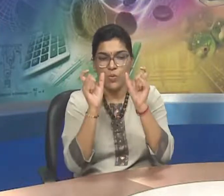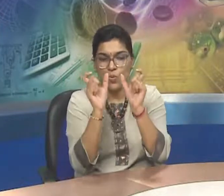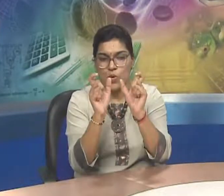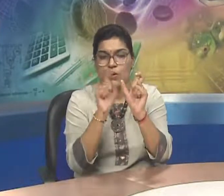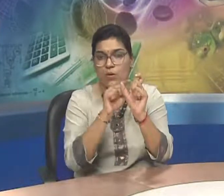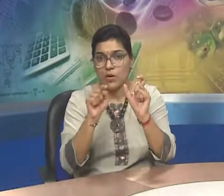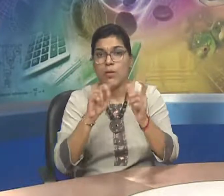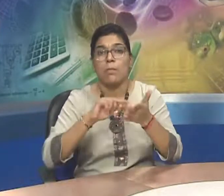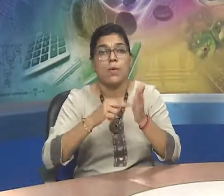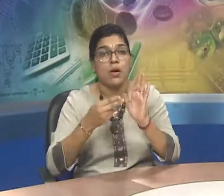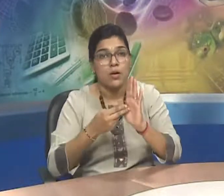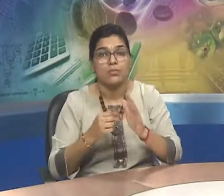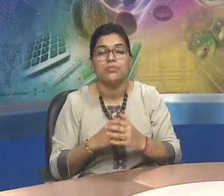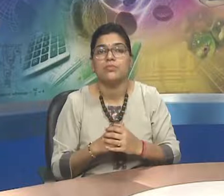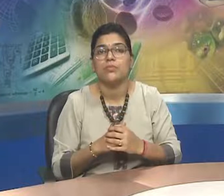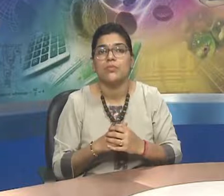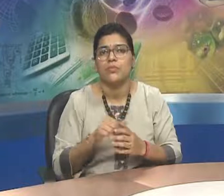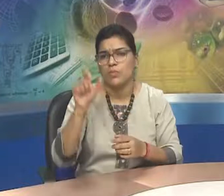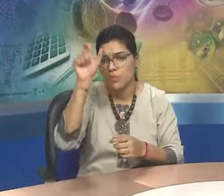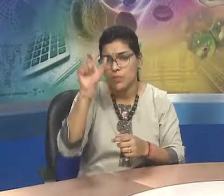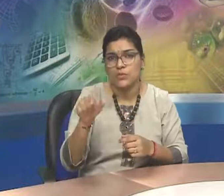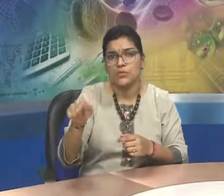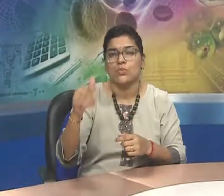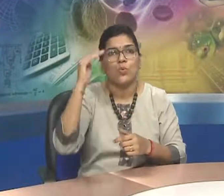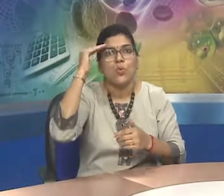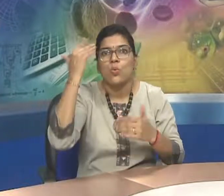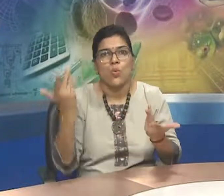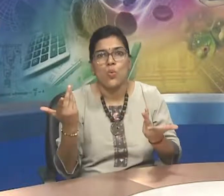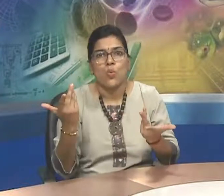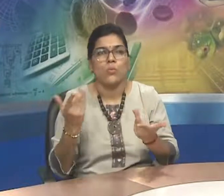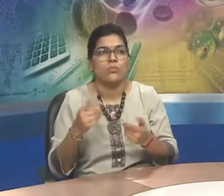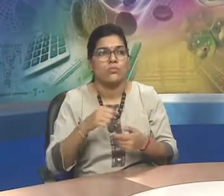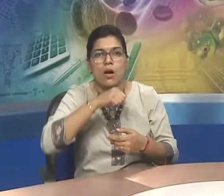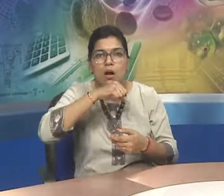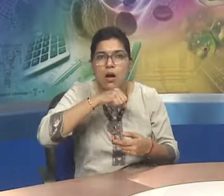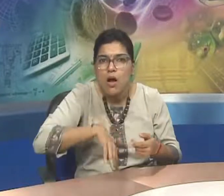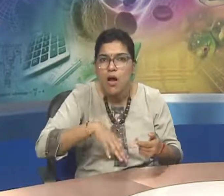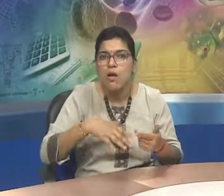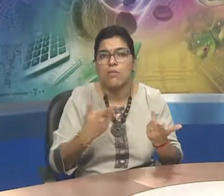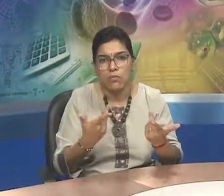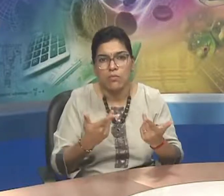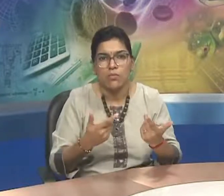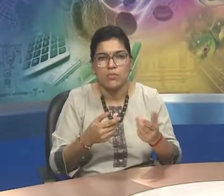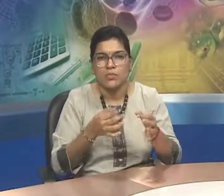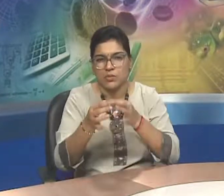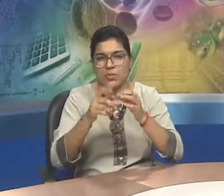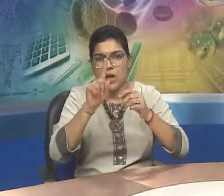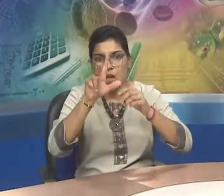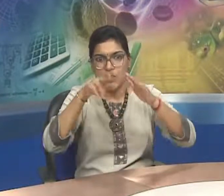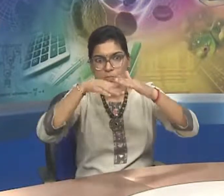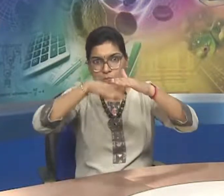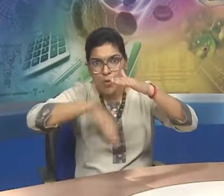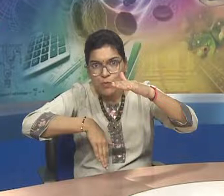This is preventive detention. It means if a person does not